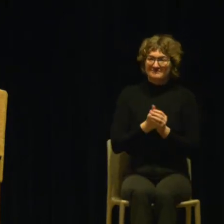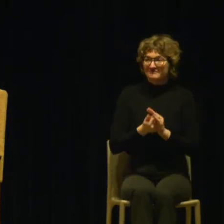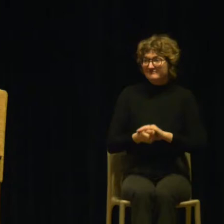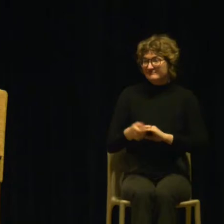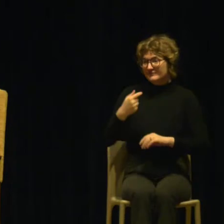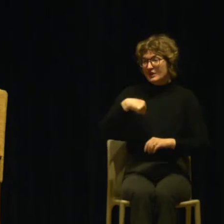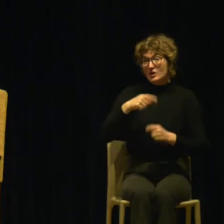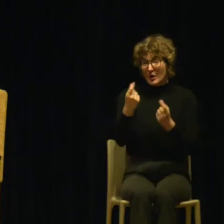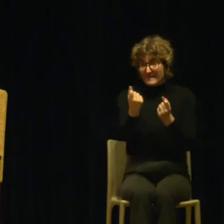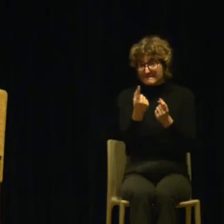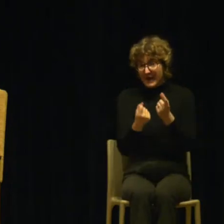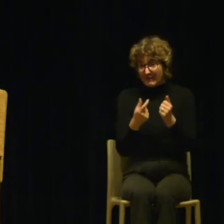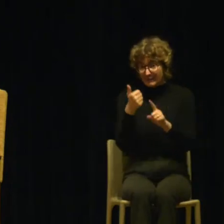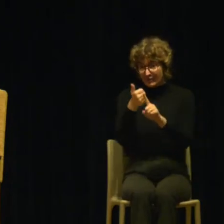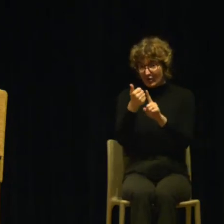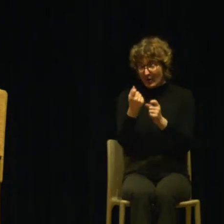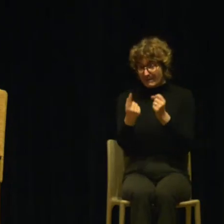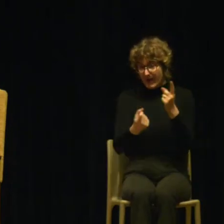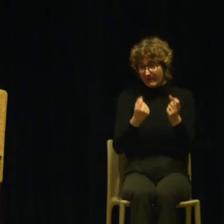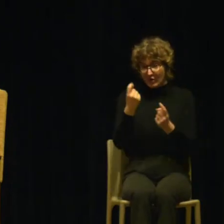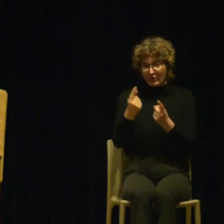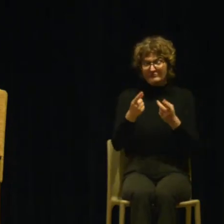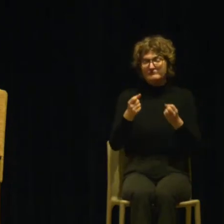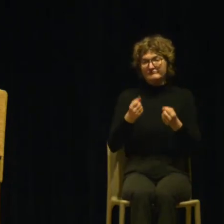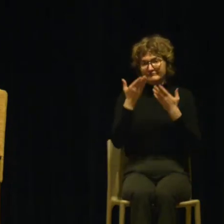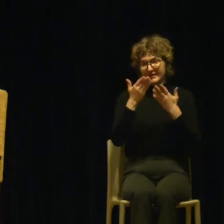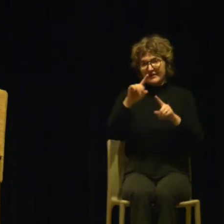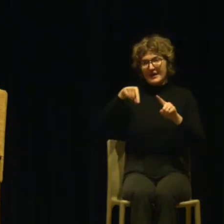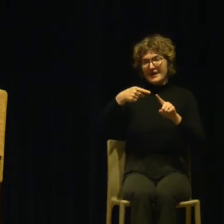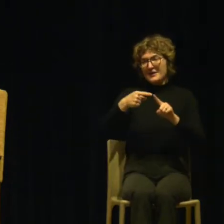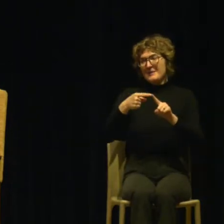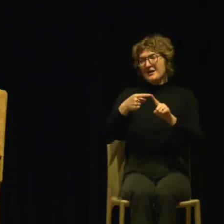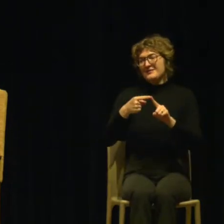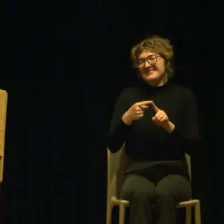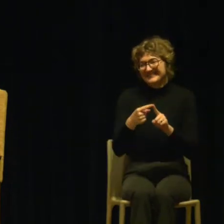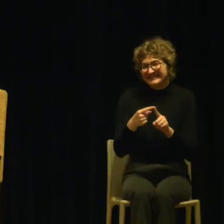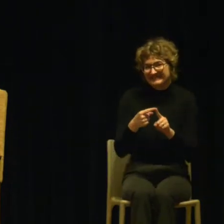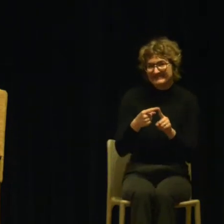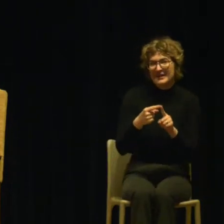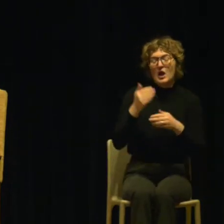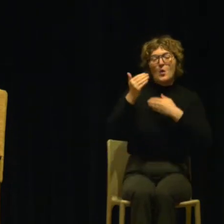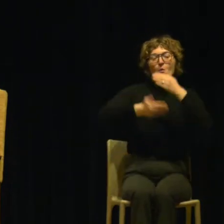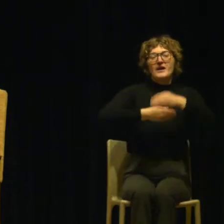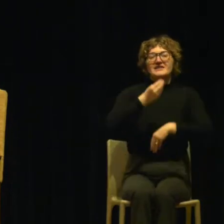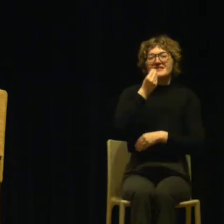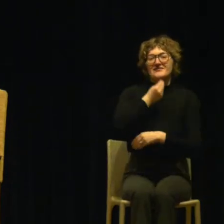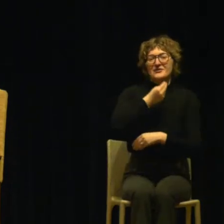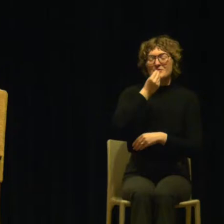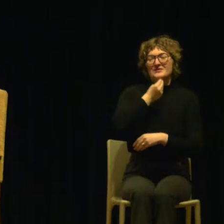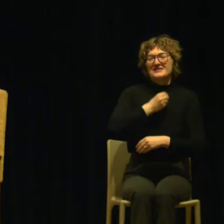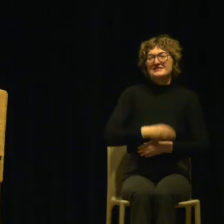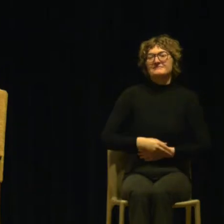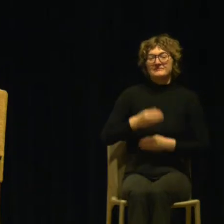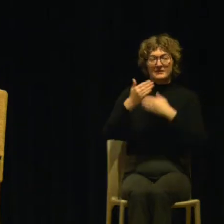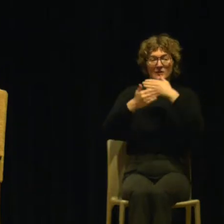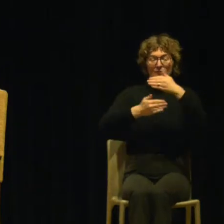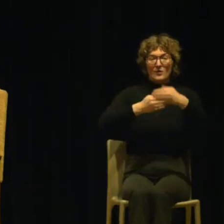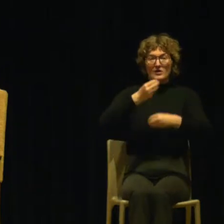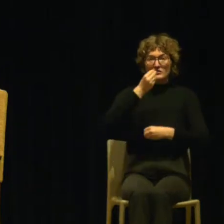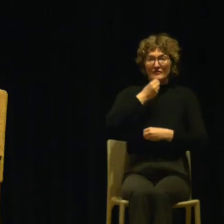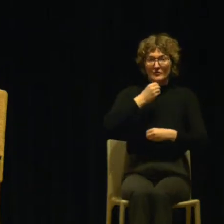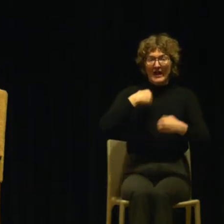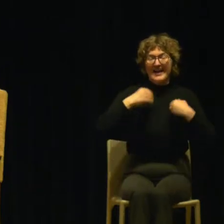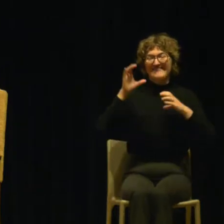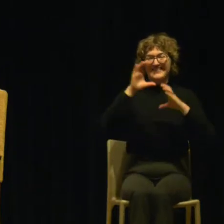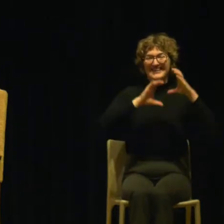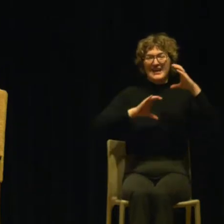popcorn. Because but then I put a lot of butter on it. Because here's the thing about processed foods. Processed foods have chemicals